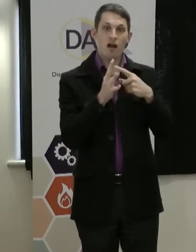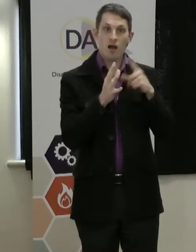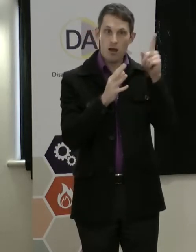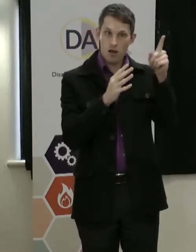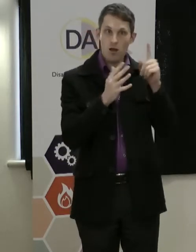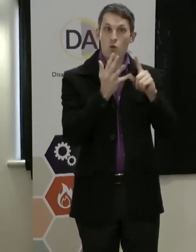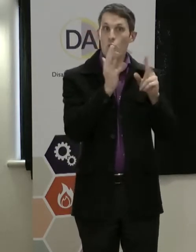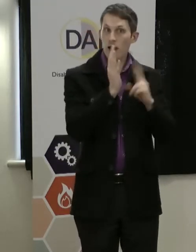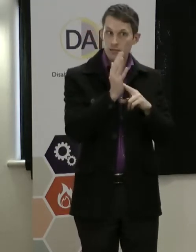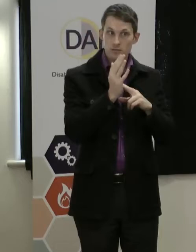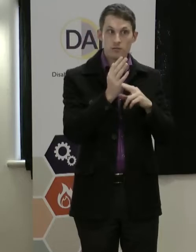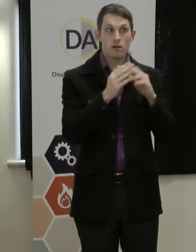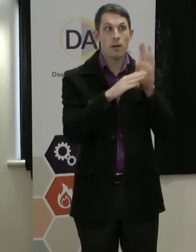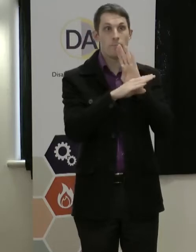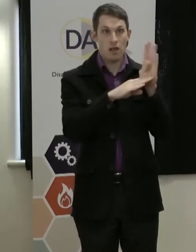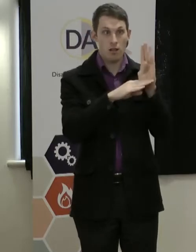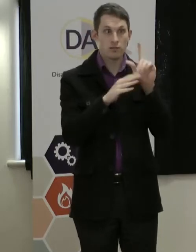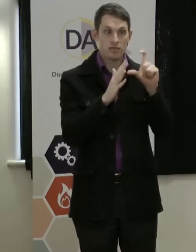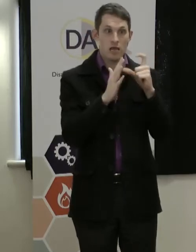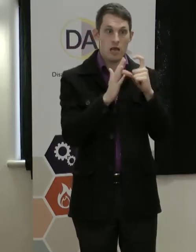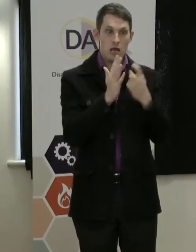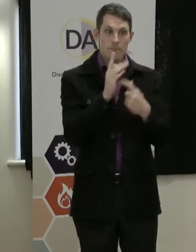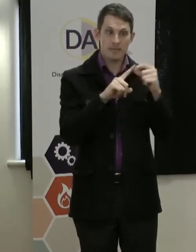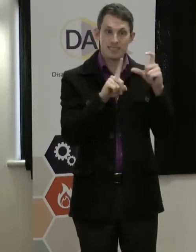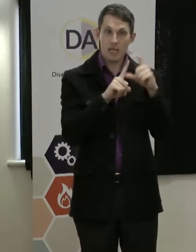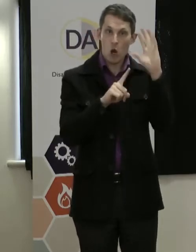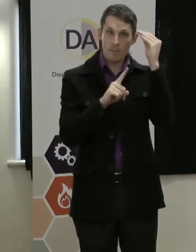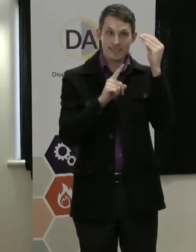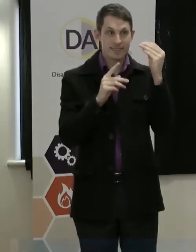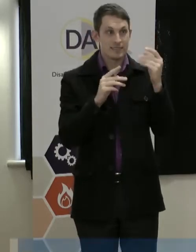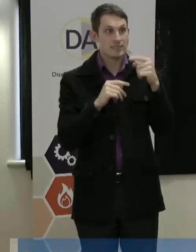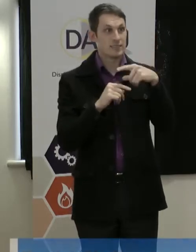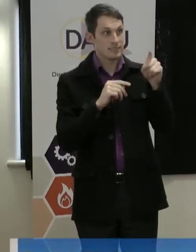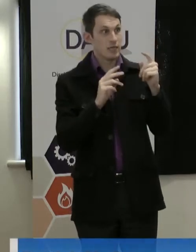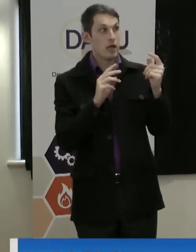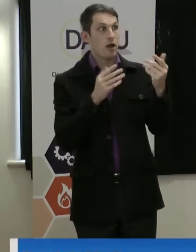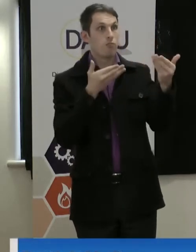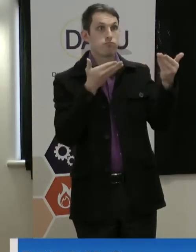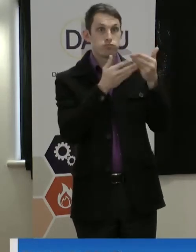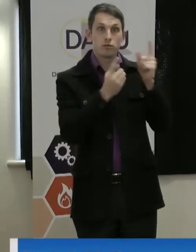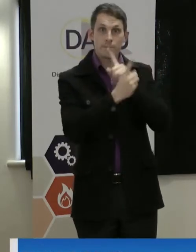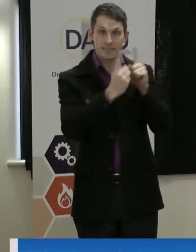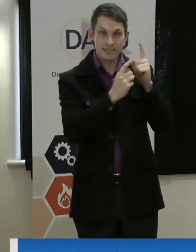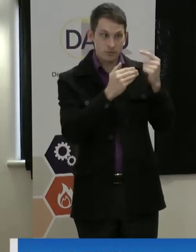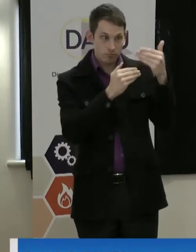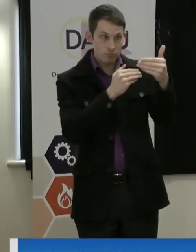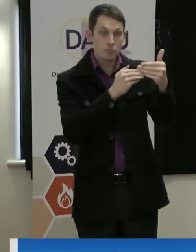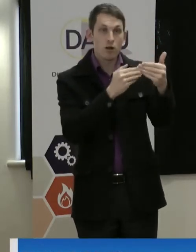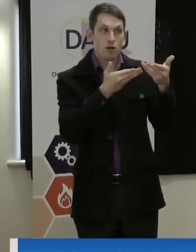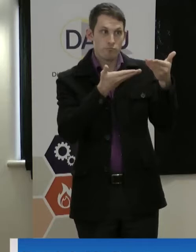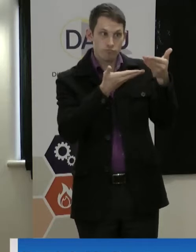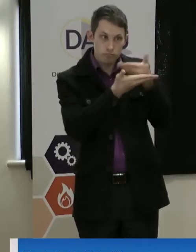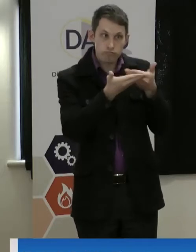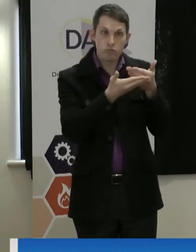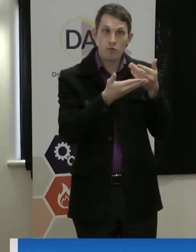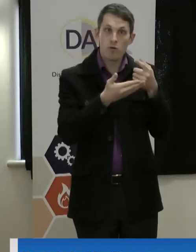with the committee, the CRPD committee, and there's some backwardsing and forwardsing different meetings, and they talk to the committee about